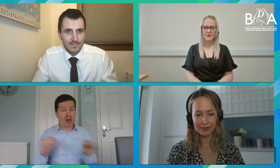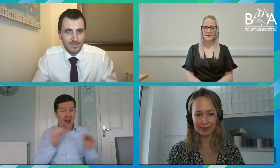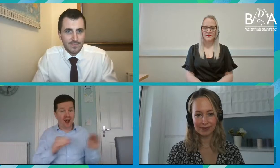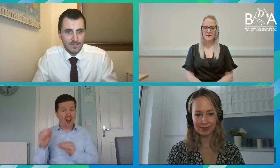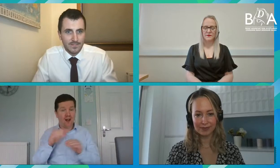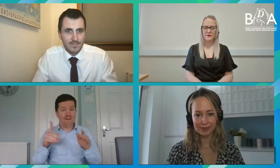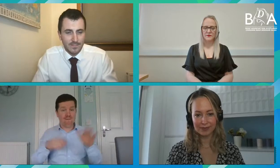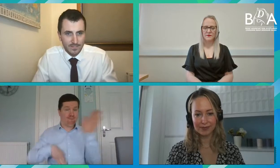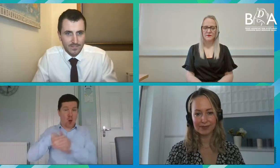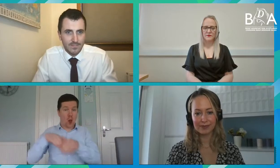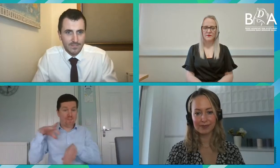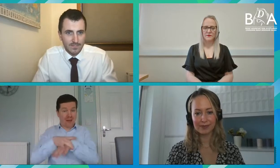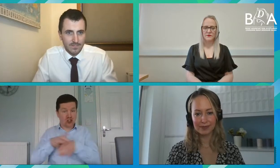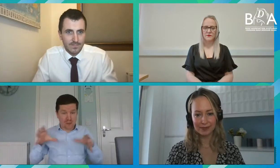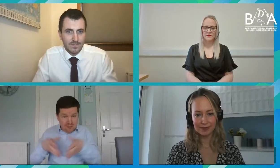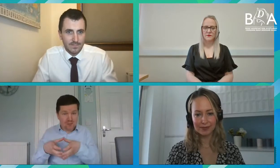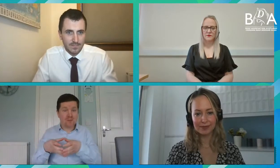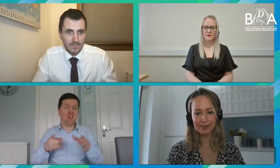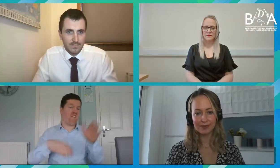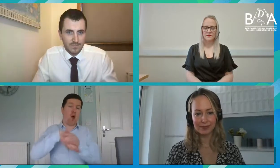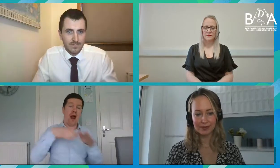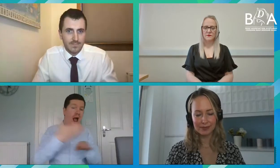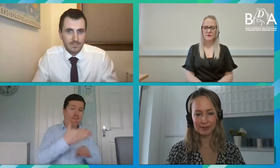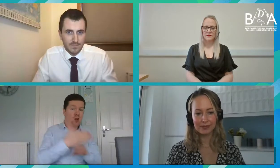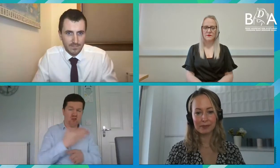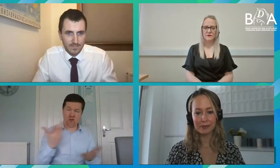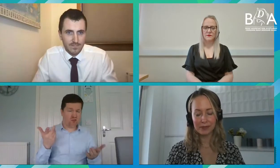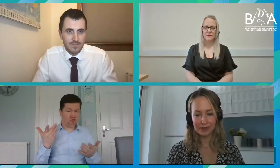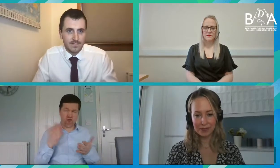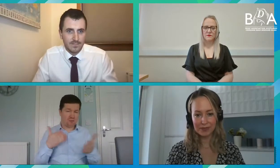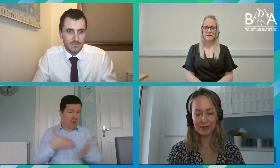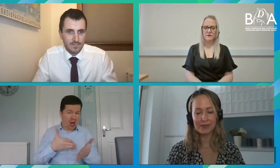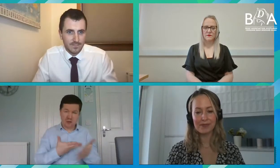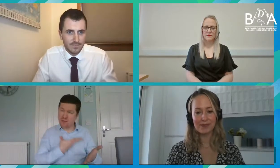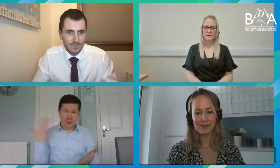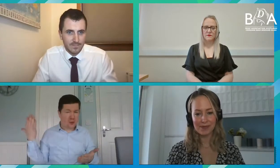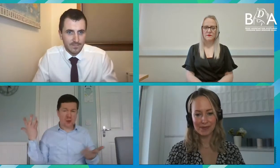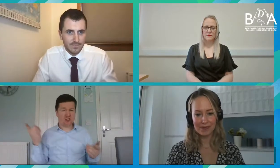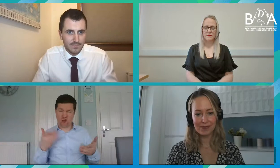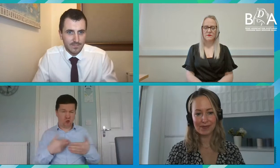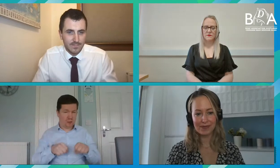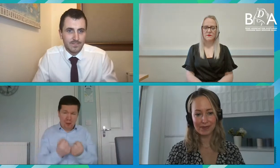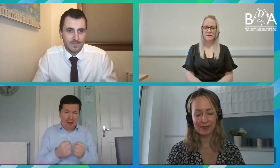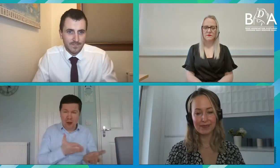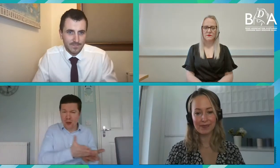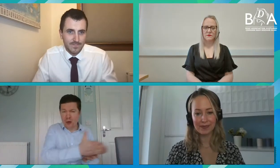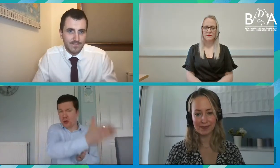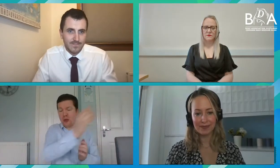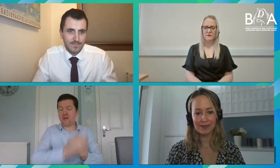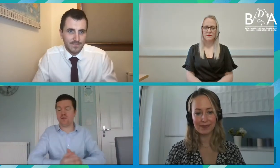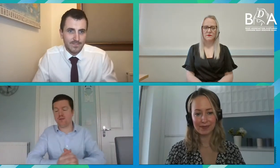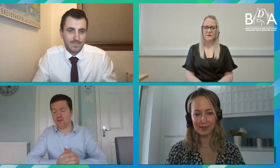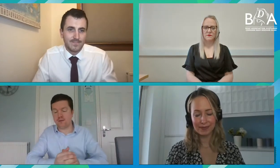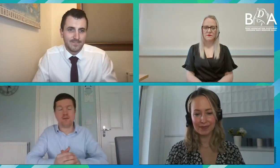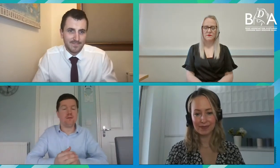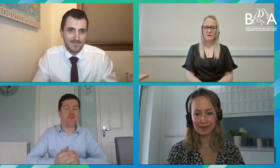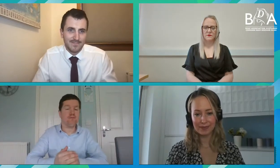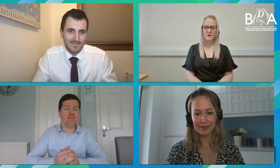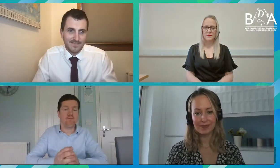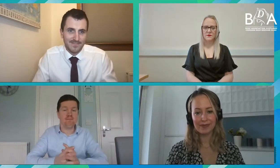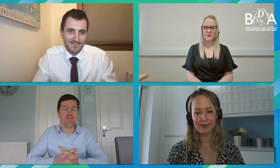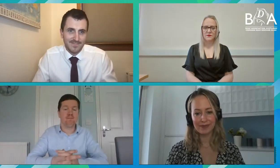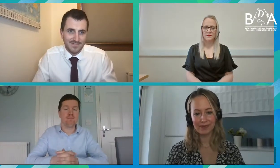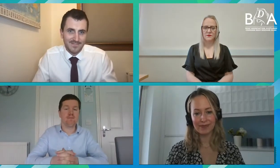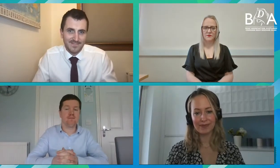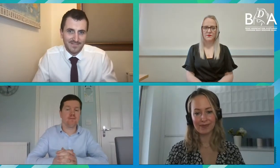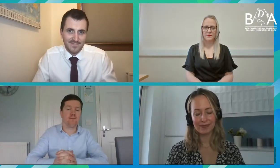also. They also provided deaf awareness training for staff, which meant that any barriers that might have been